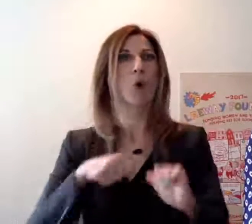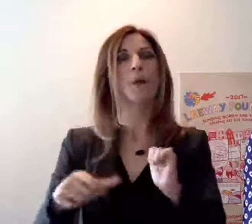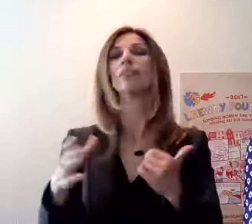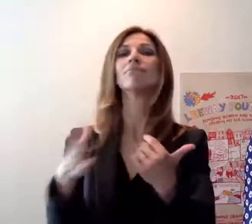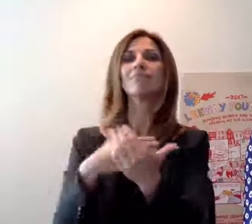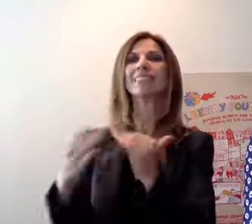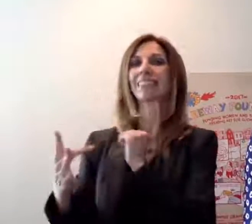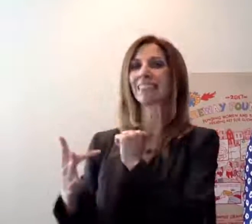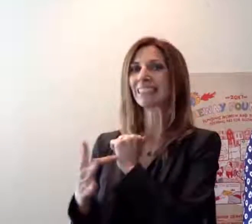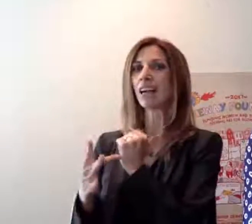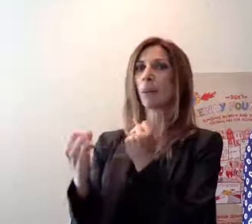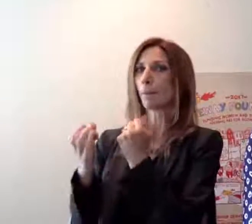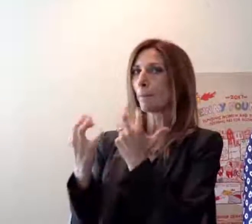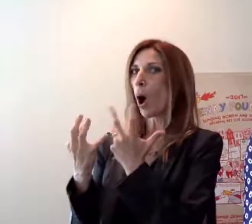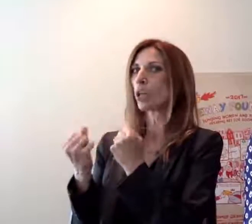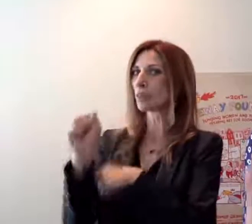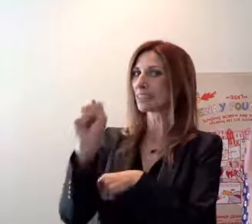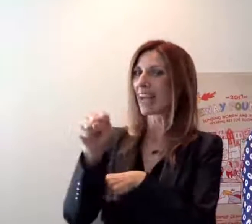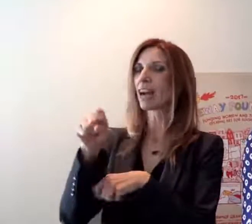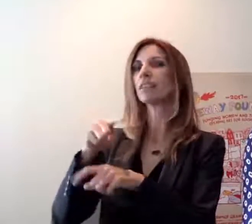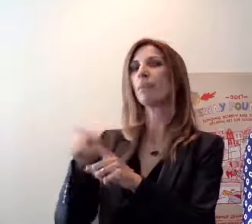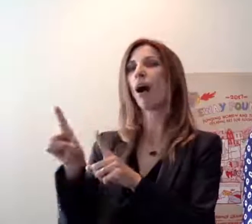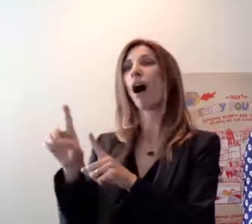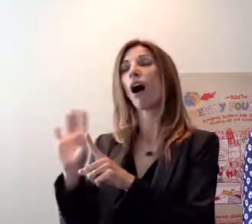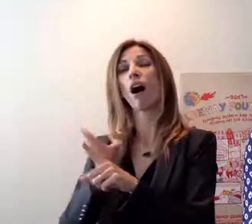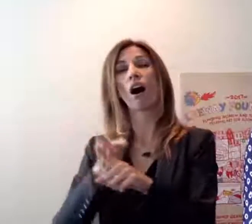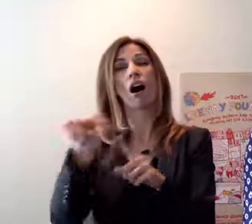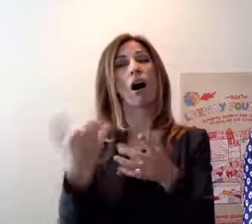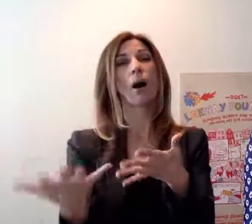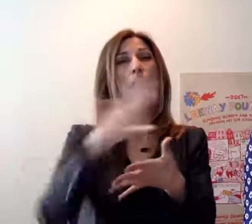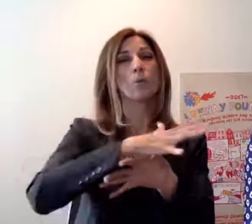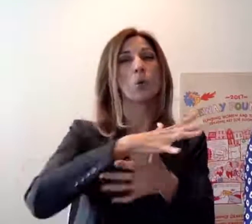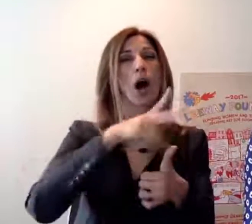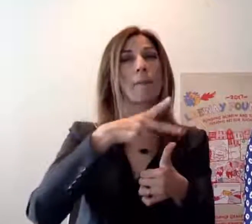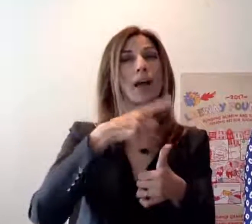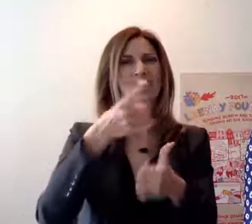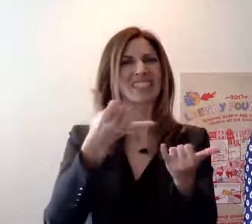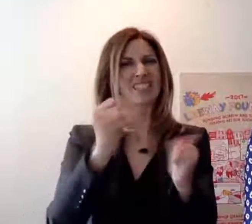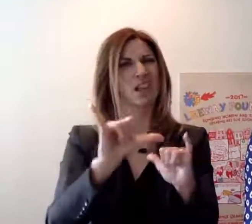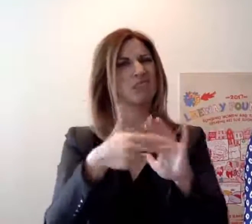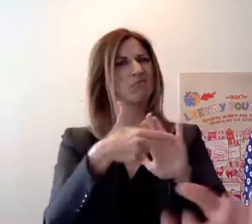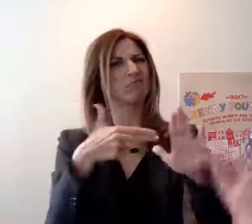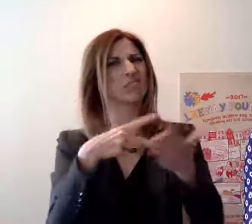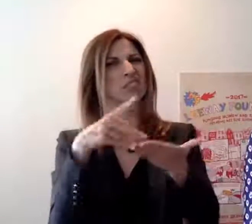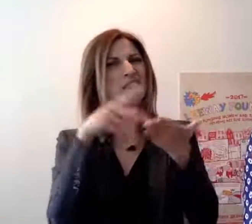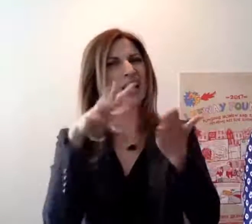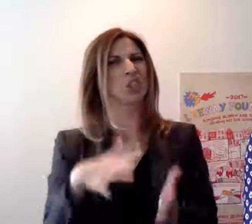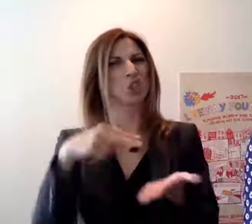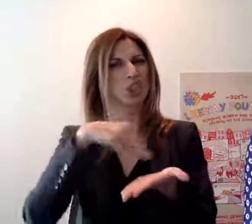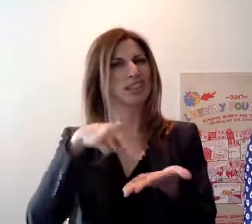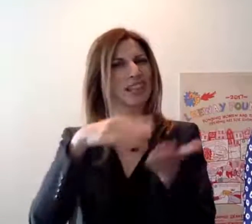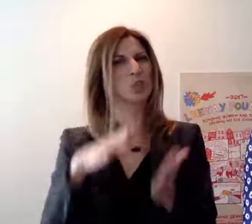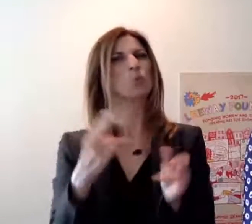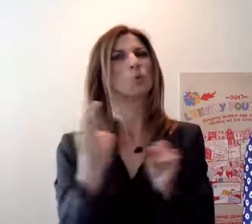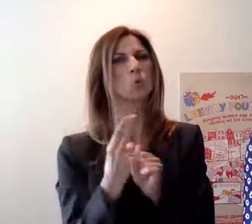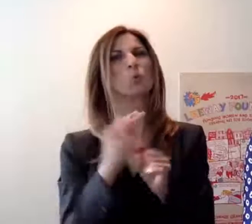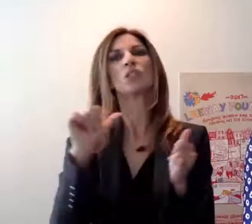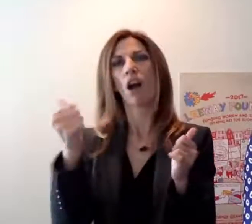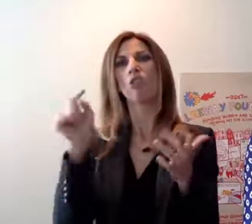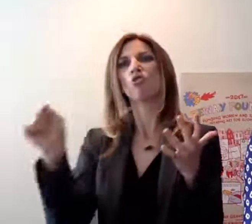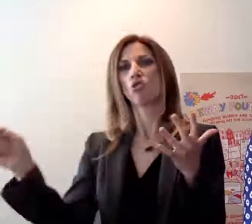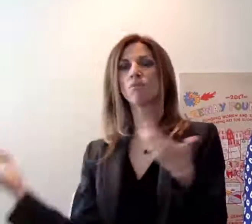though that's technically multidisciplinary in some way, your primary discipline is really as a dancer who's utilizing these other